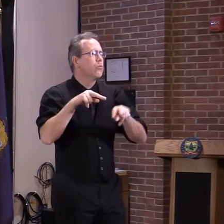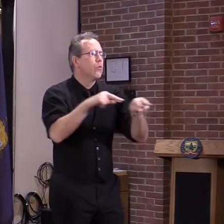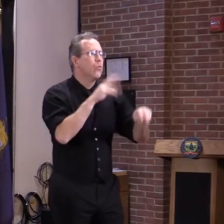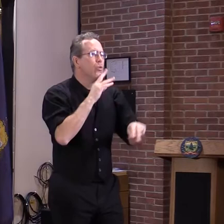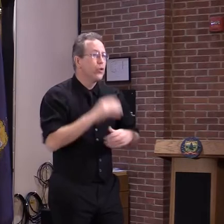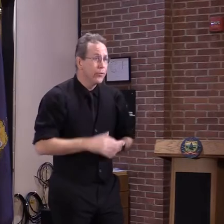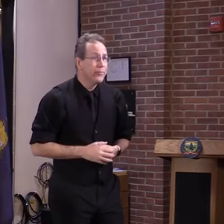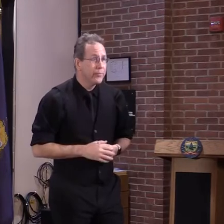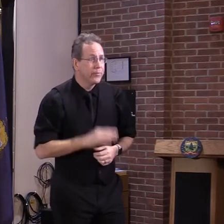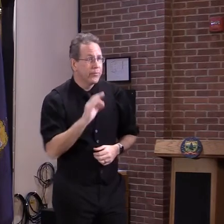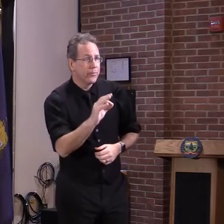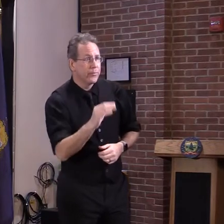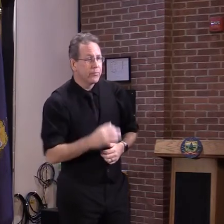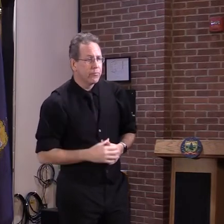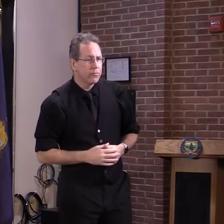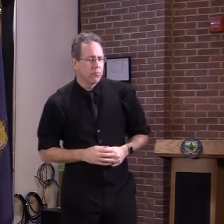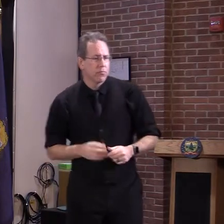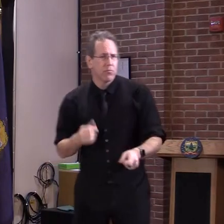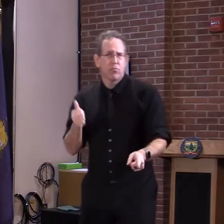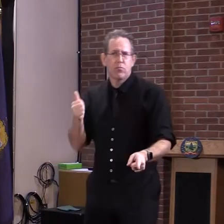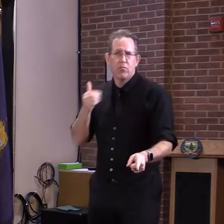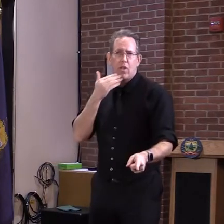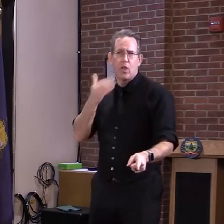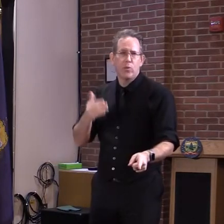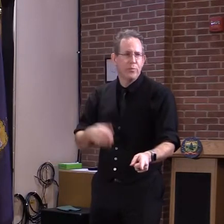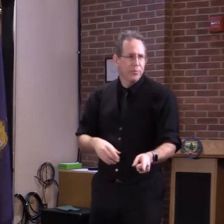Aaron Patenko, VT Digger.